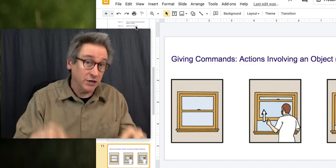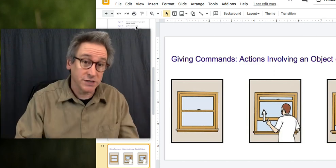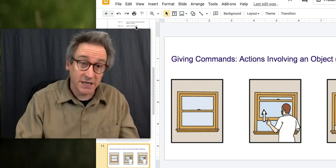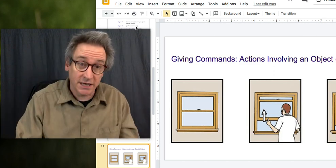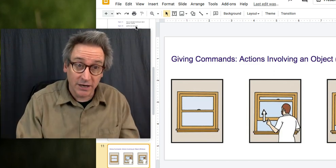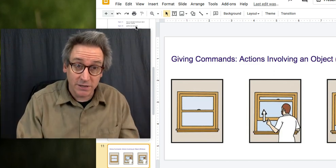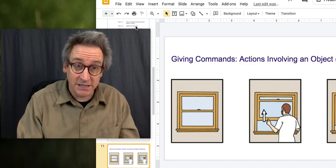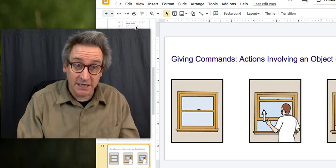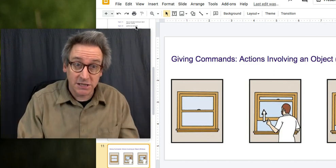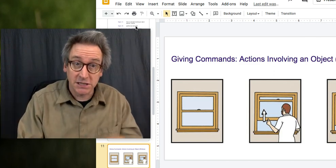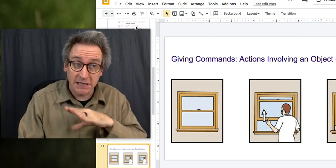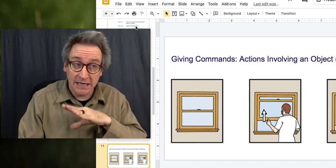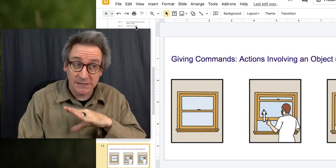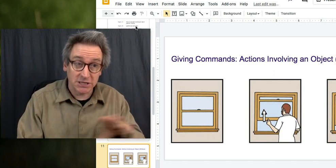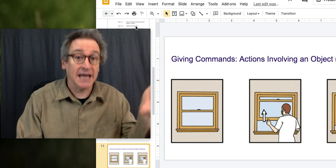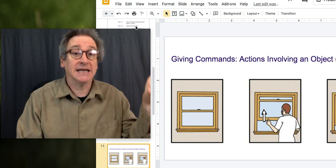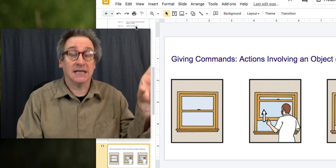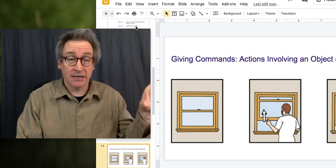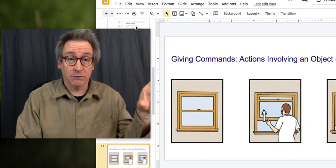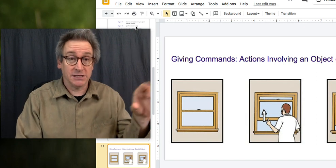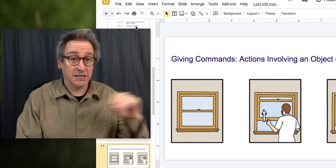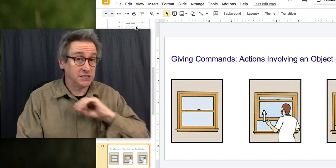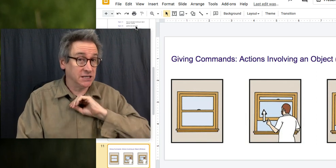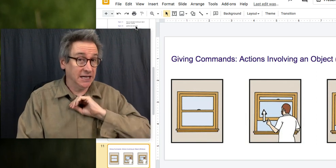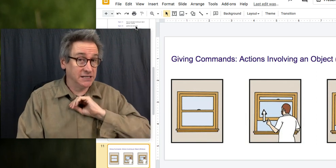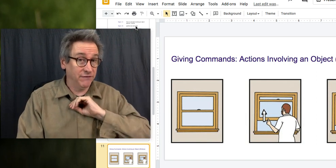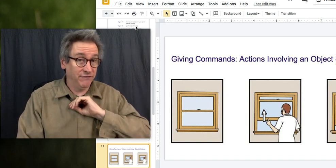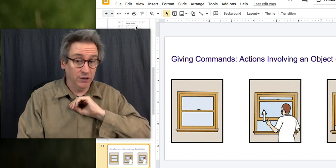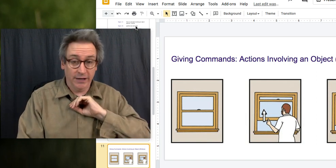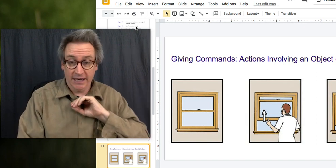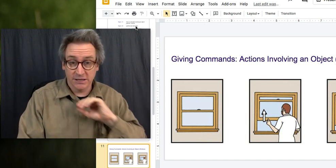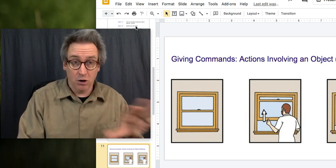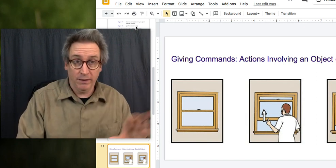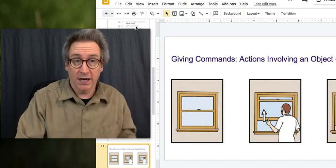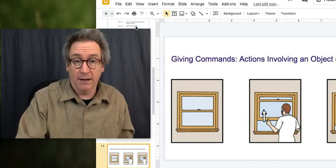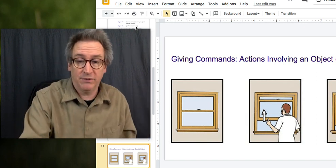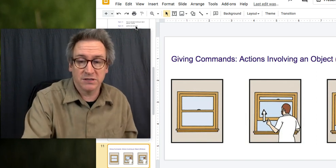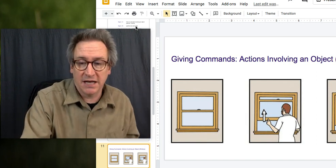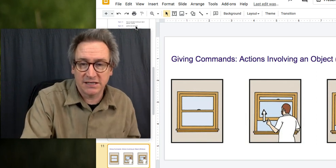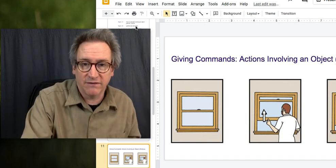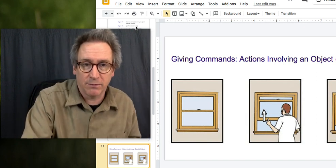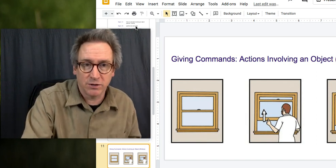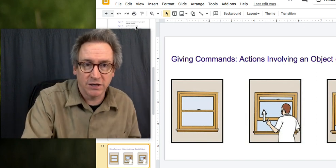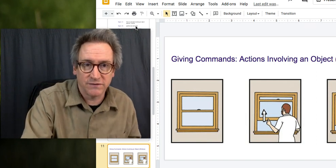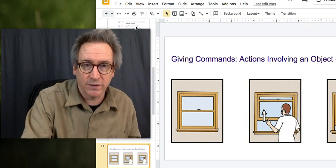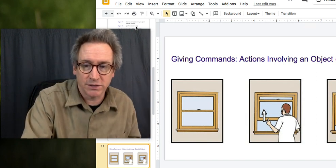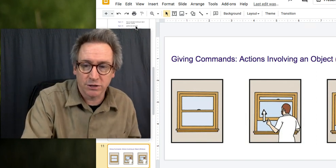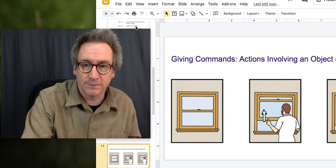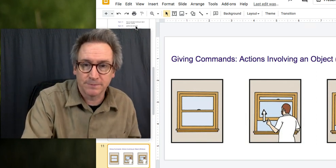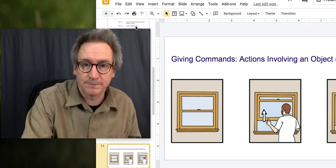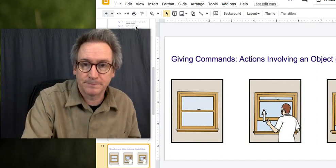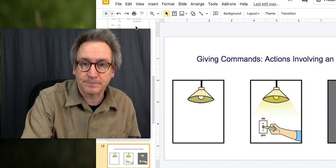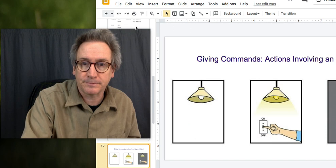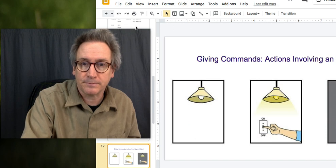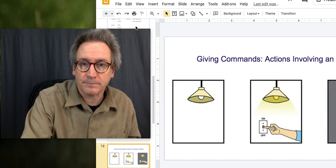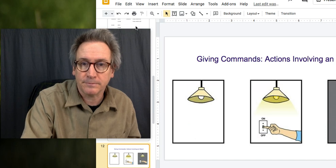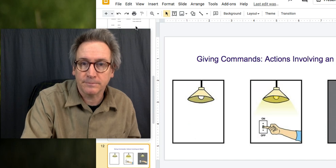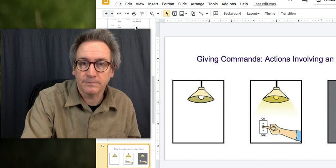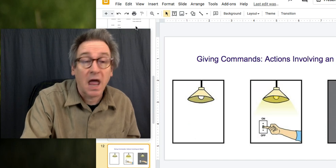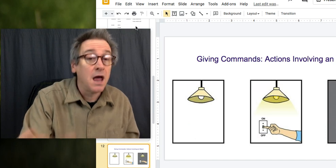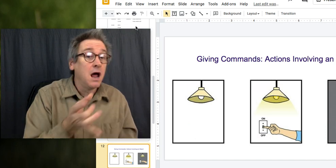you're interested in linguistics, especially ASL linguistics, it's a field that is opening up. There's lots of opportunities for research.